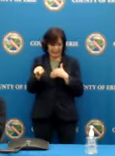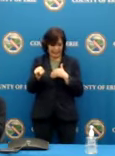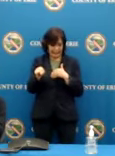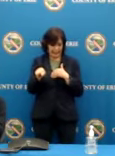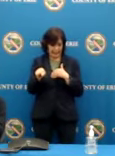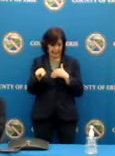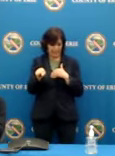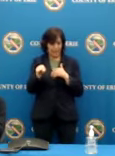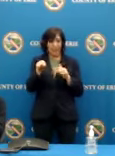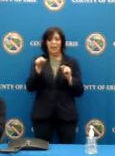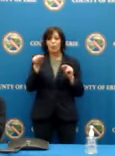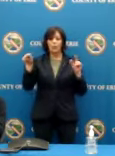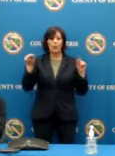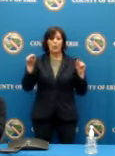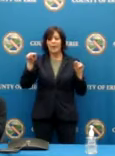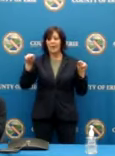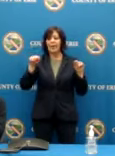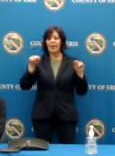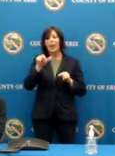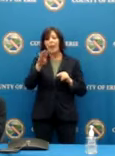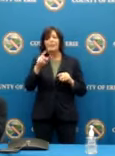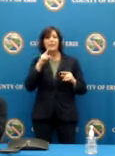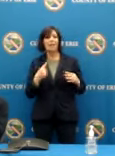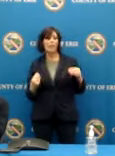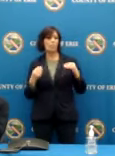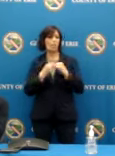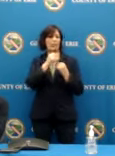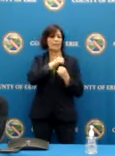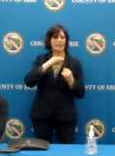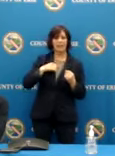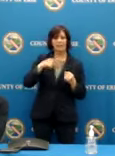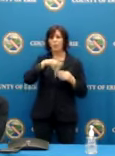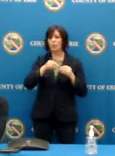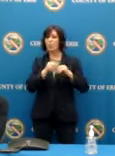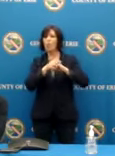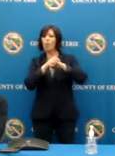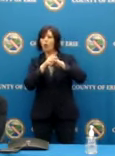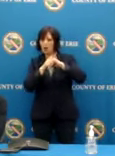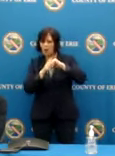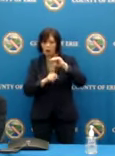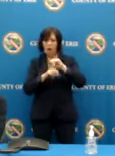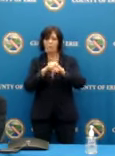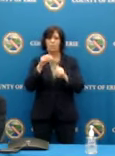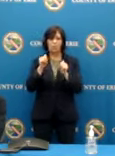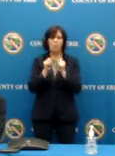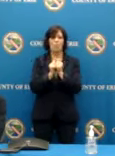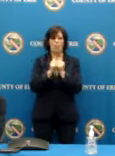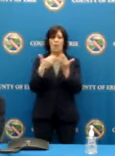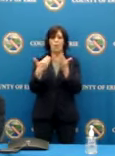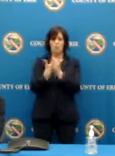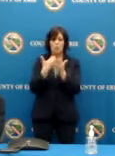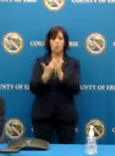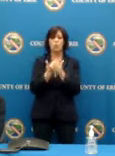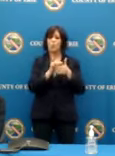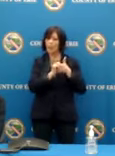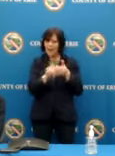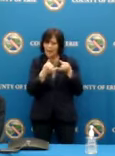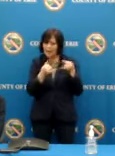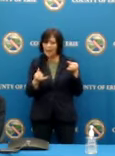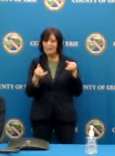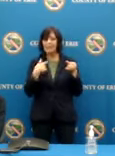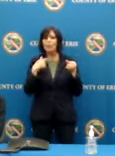the laboratories get additional capacity and we feel comfortable what our numbers are with our new updated guidelines, that we'll be able